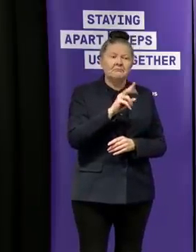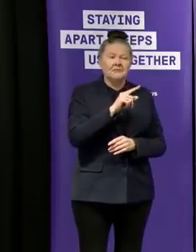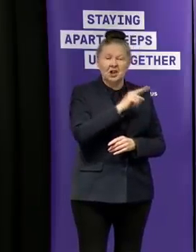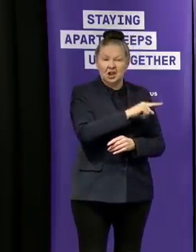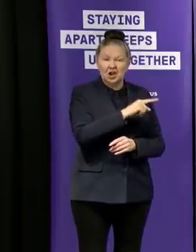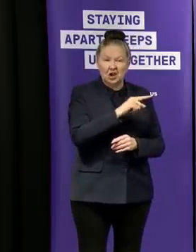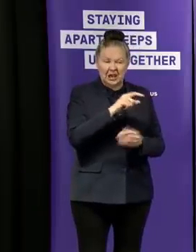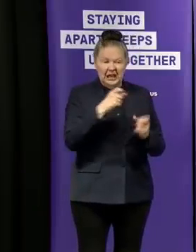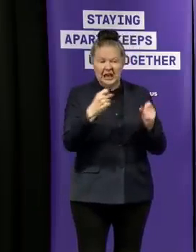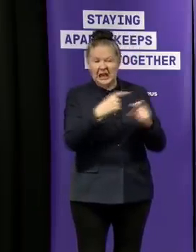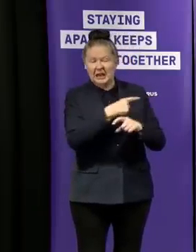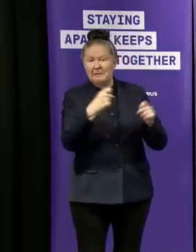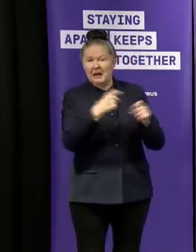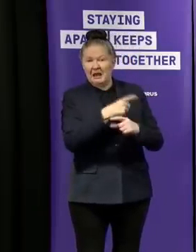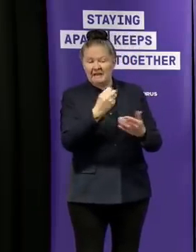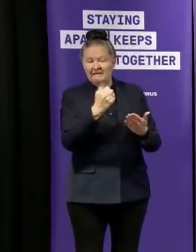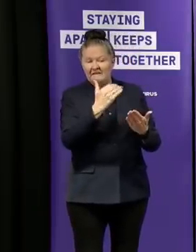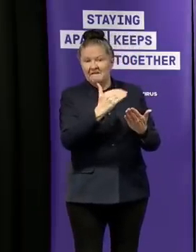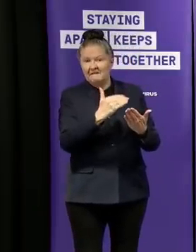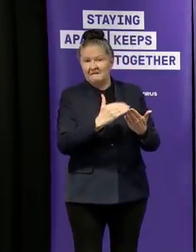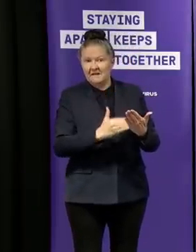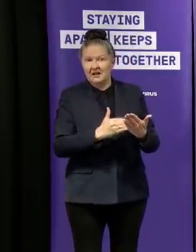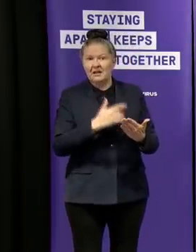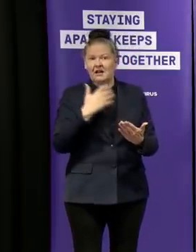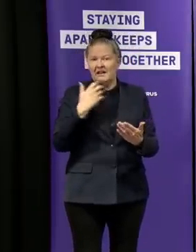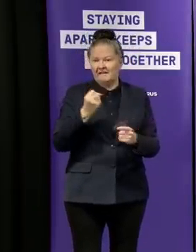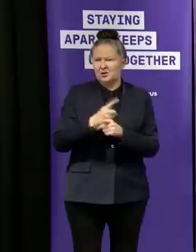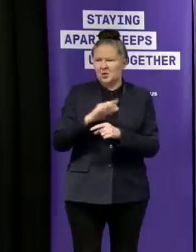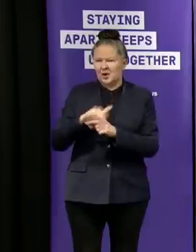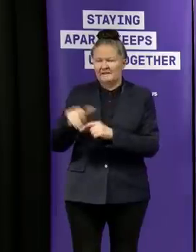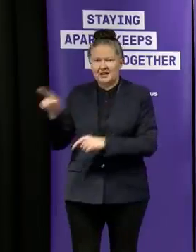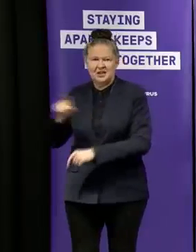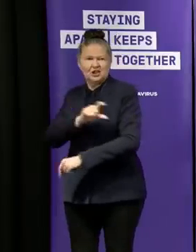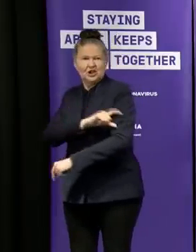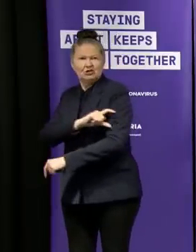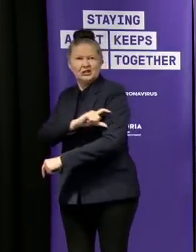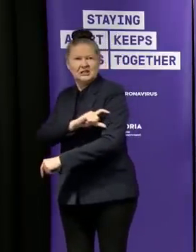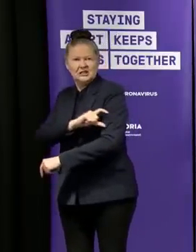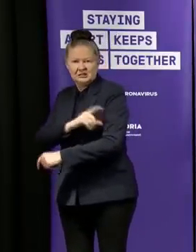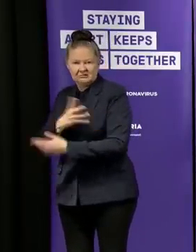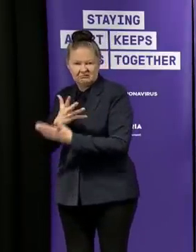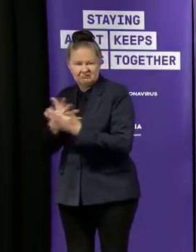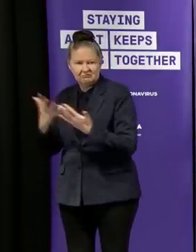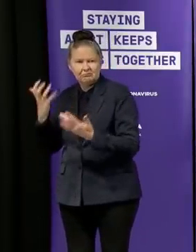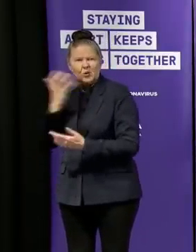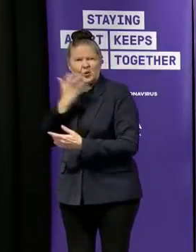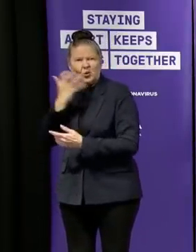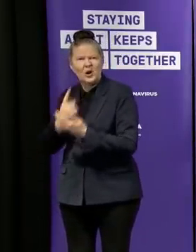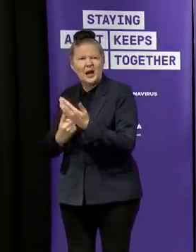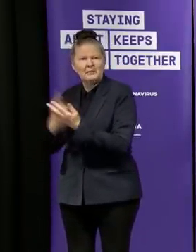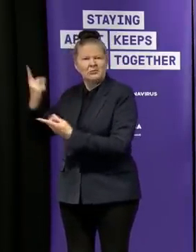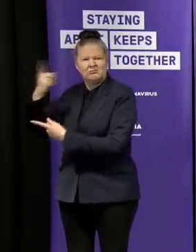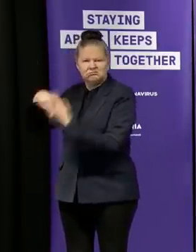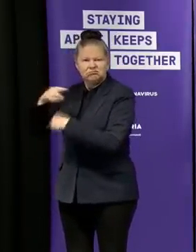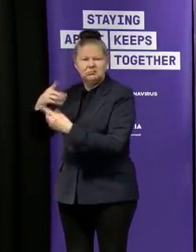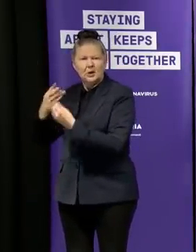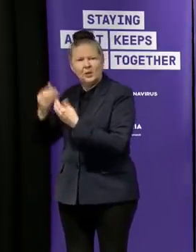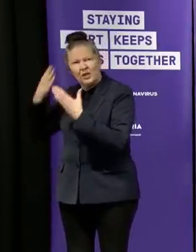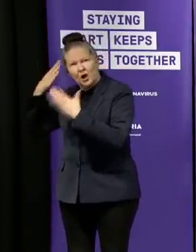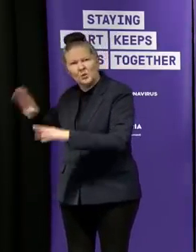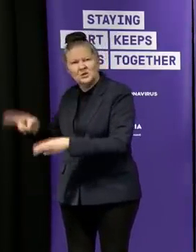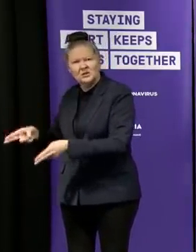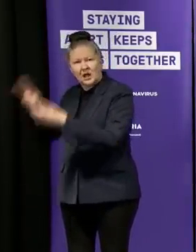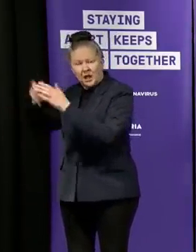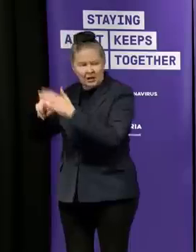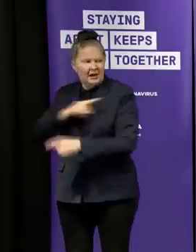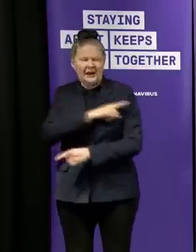part of that included private security. That's been such a critical issue in the whole hotel quarantine program. Now, you said yesterday you